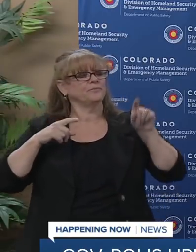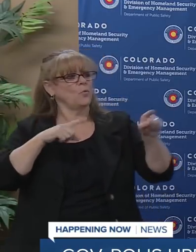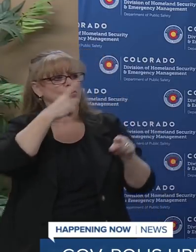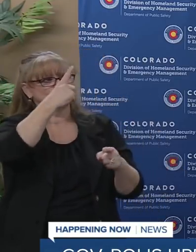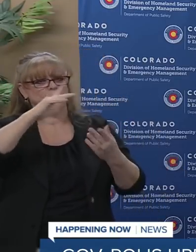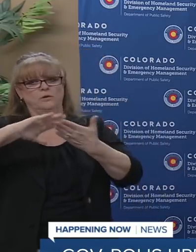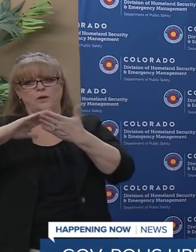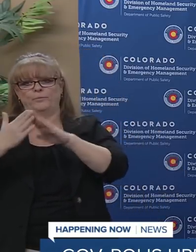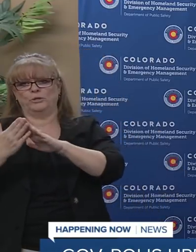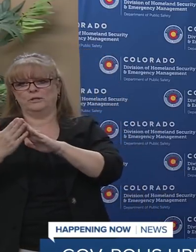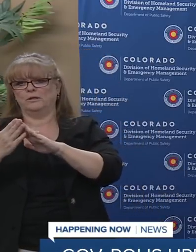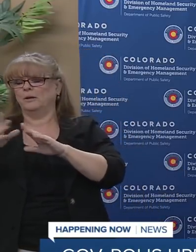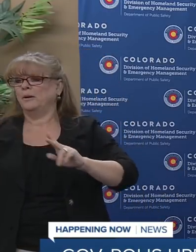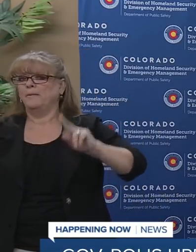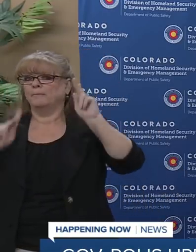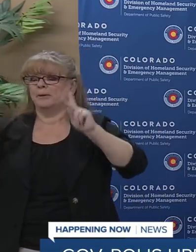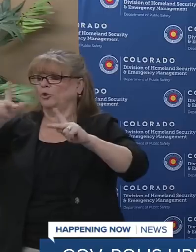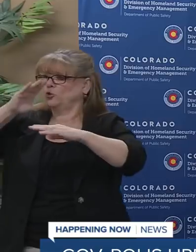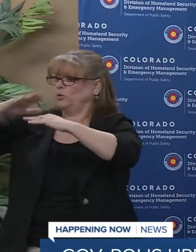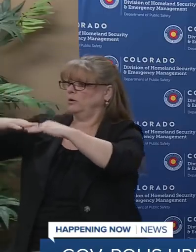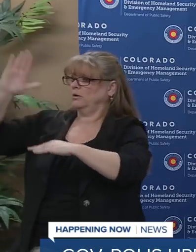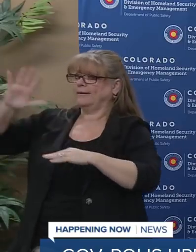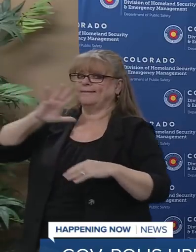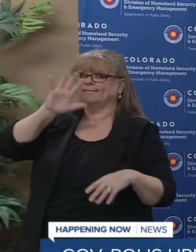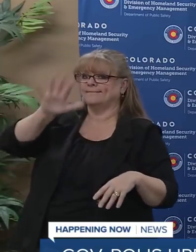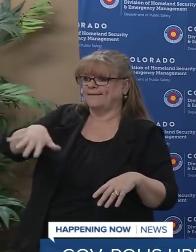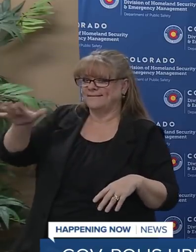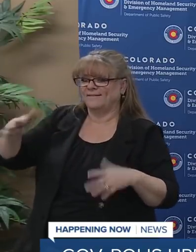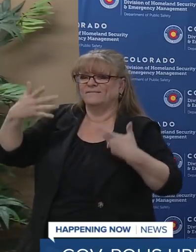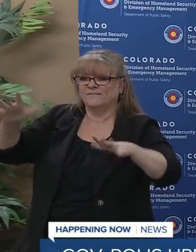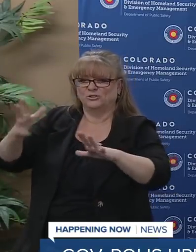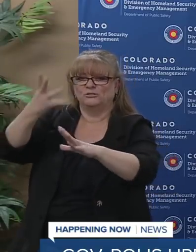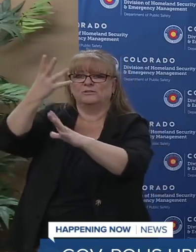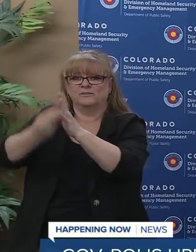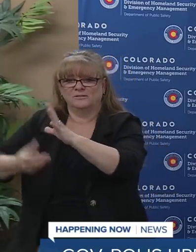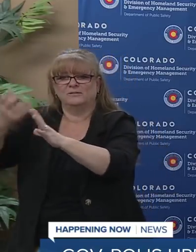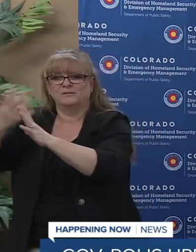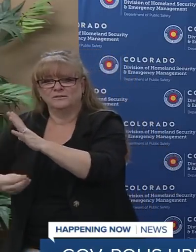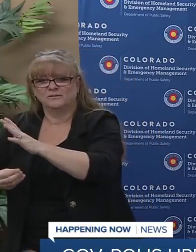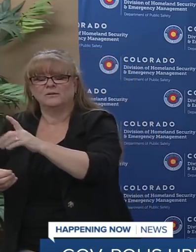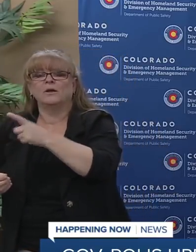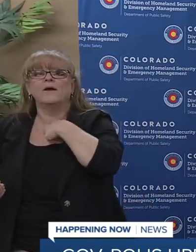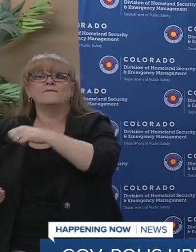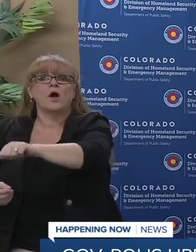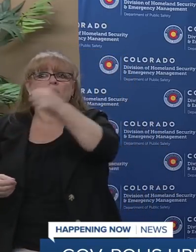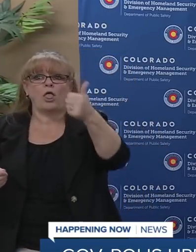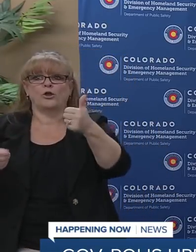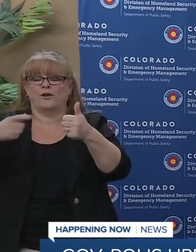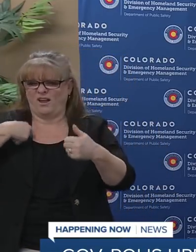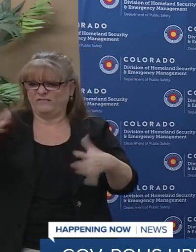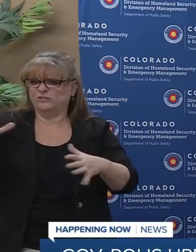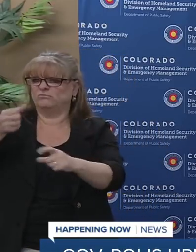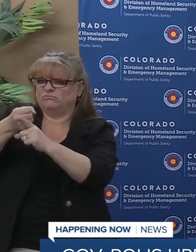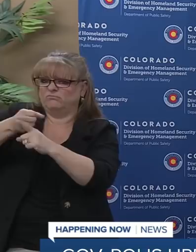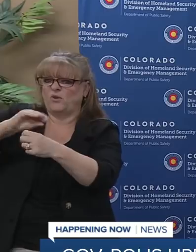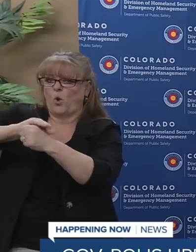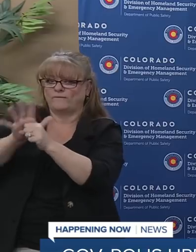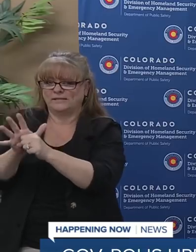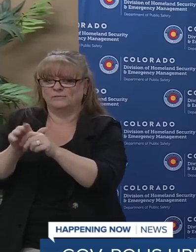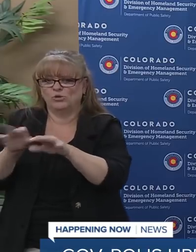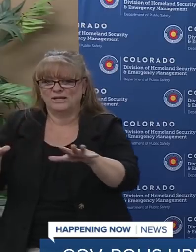person in that household has a confirmed case. A resident I spoke to wants comprehensive testing to stop